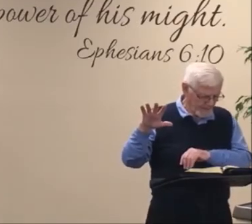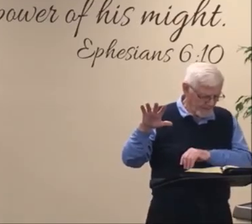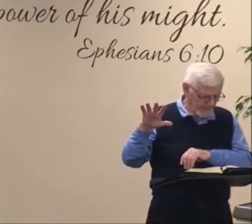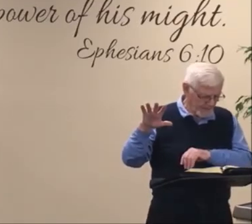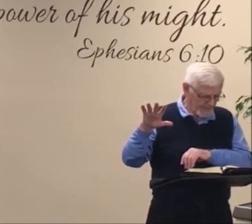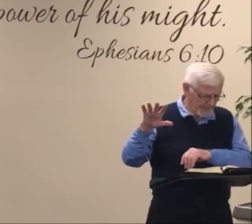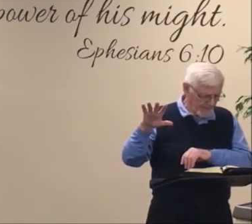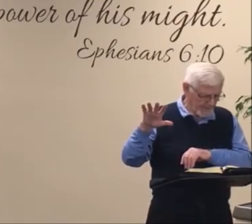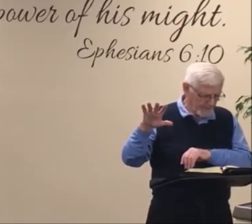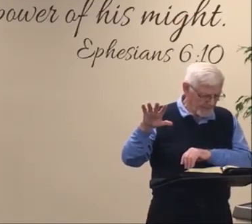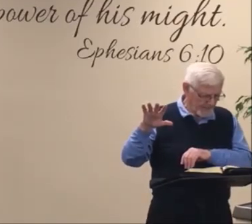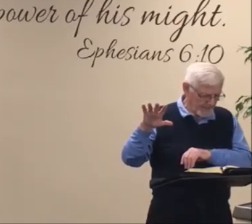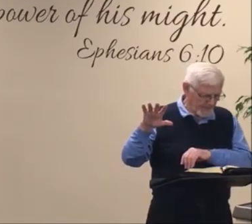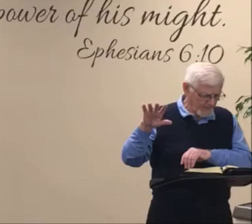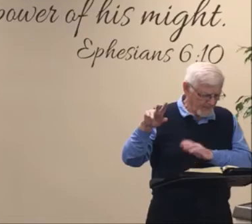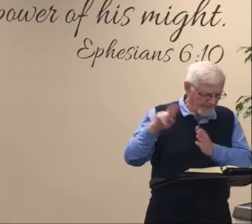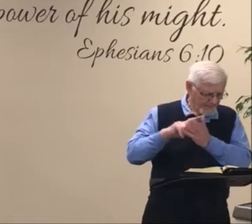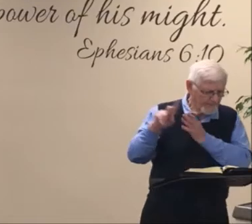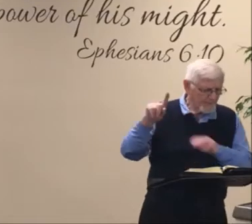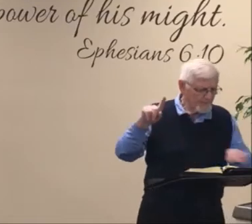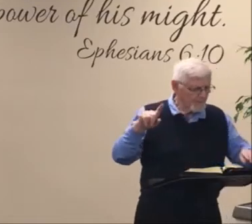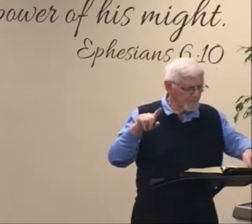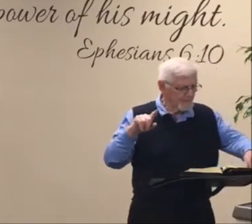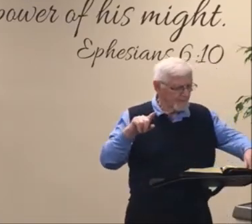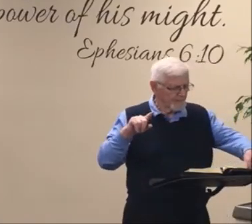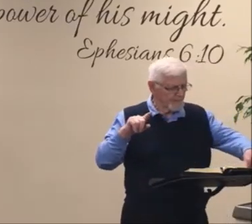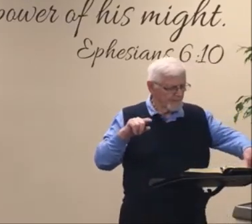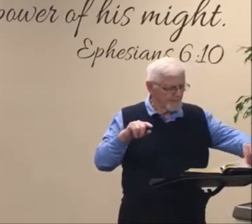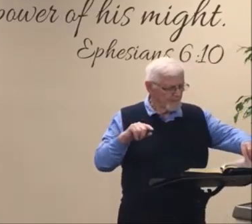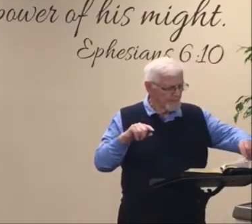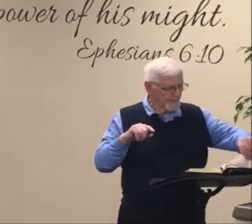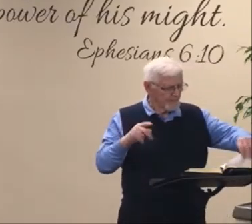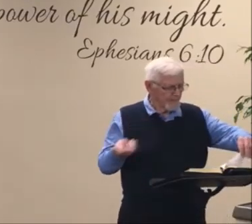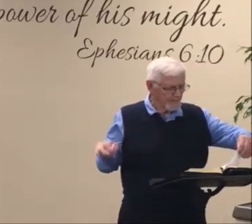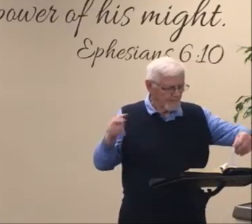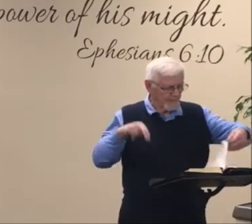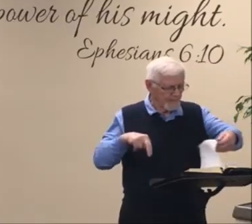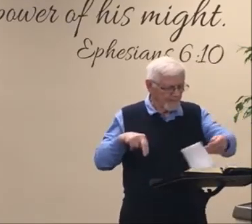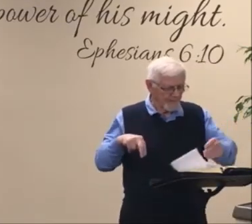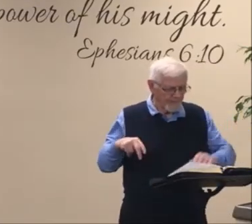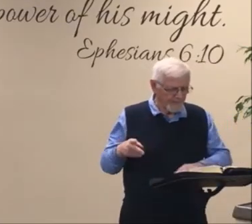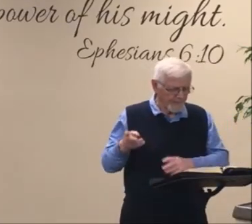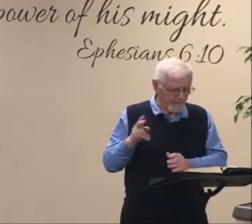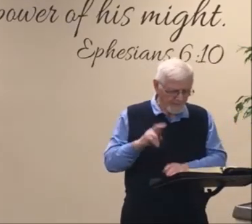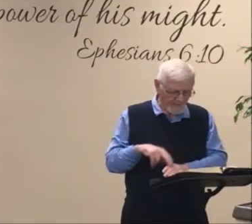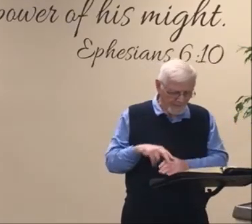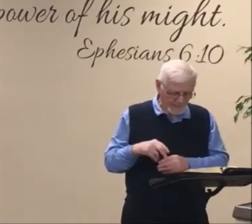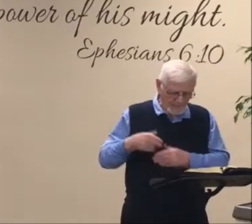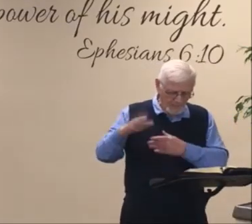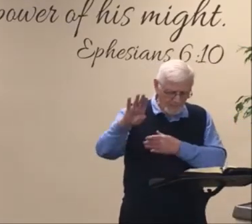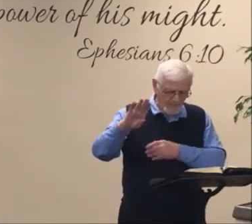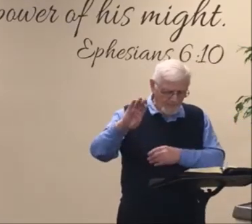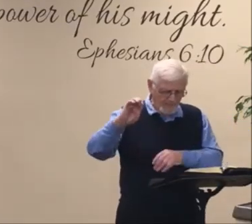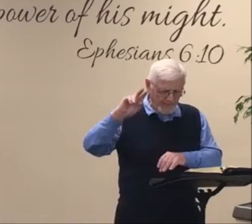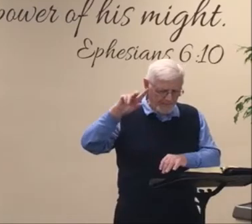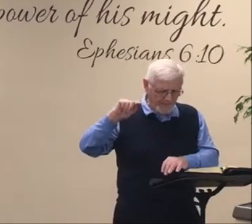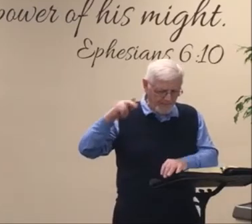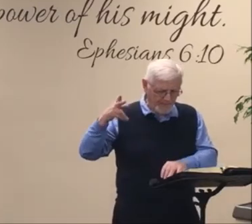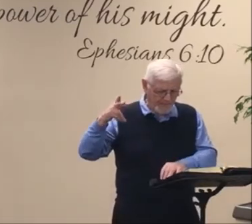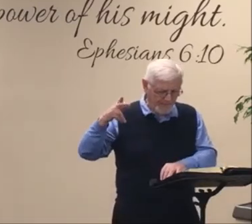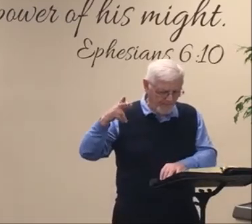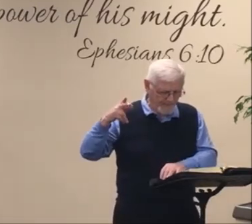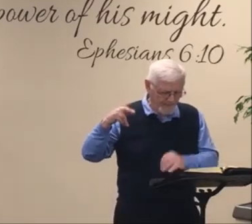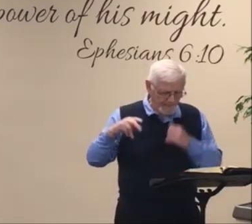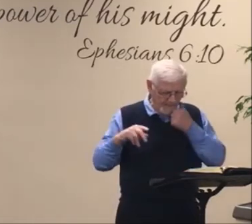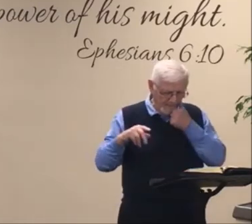Chapter 35, verse 1, God said unto Jacob, arise, go up to Bethel, back